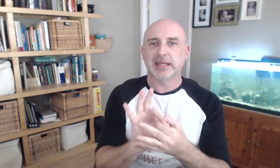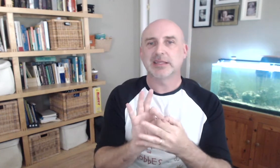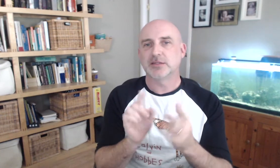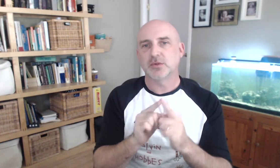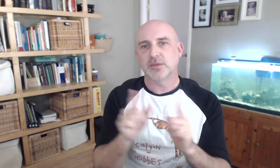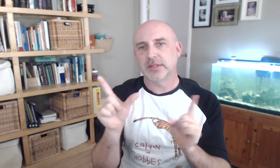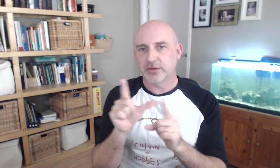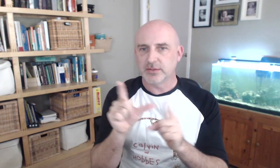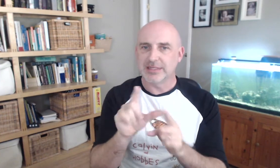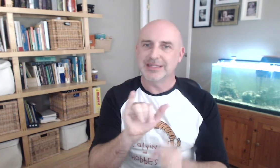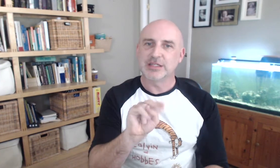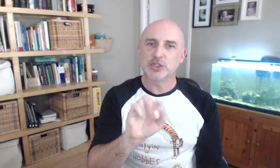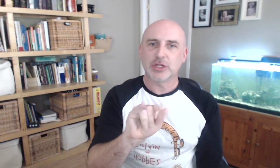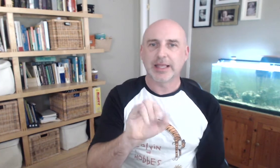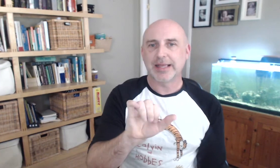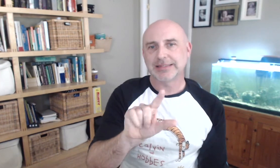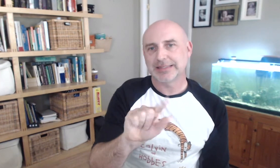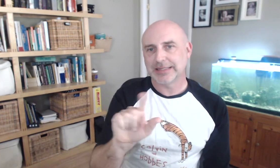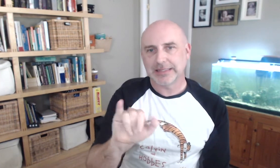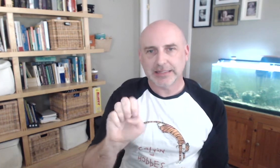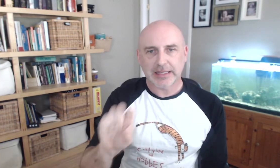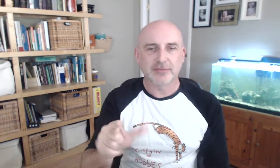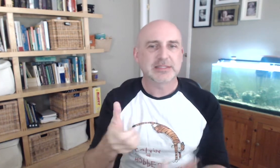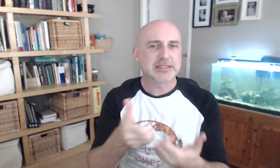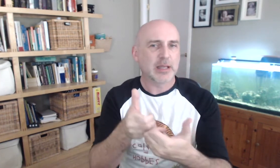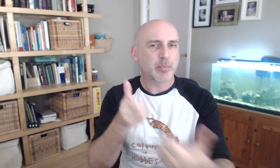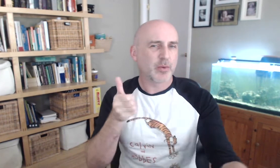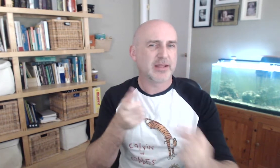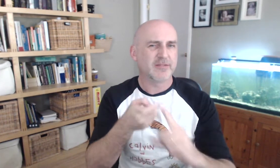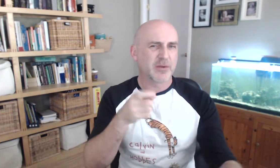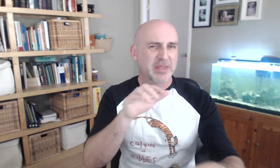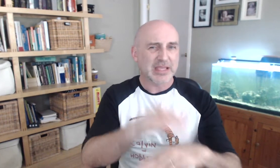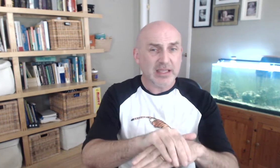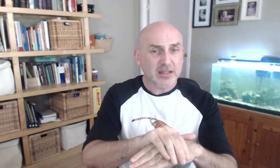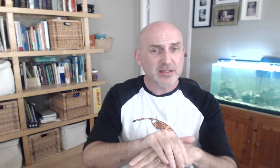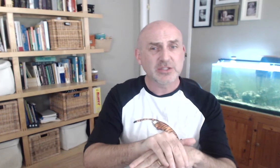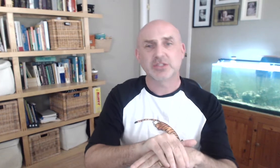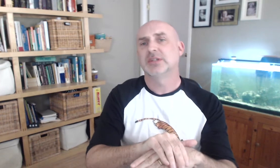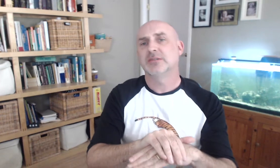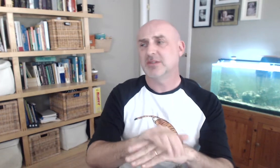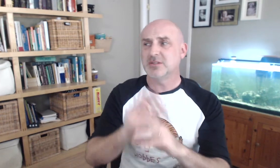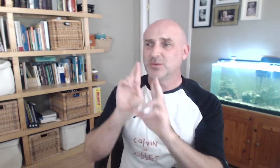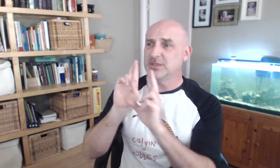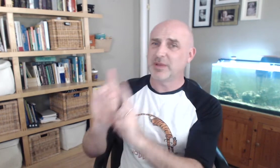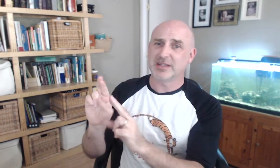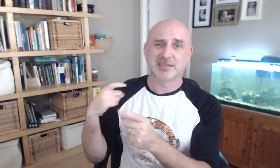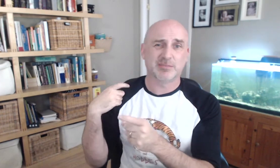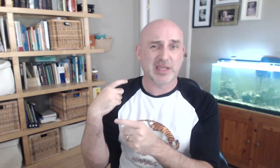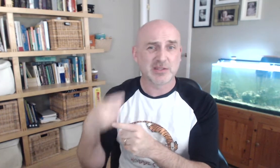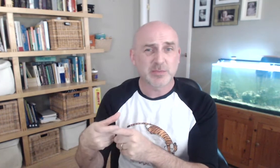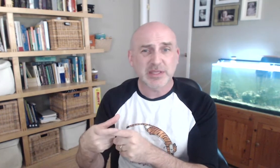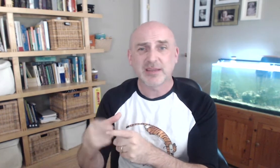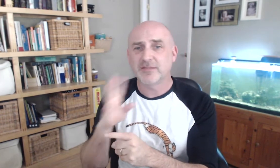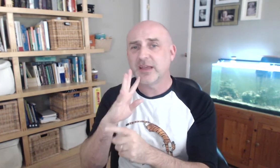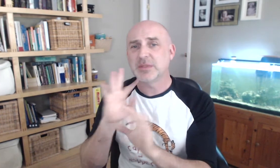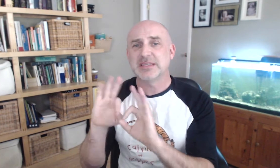connecting to the letters and initializing, kind of separating it from the English, which also respects Spanish-speaking